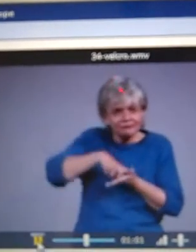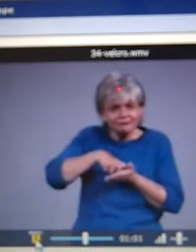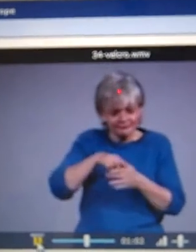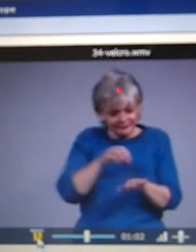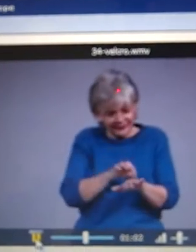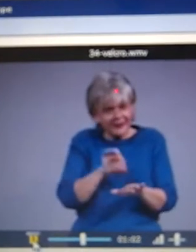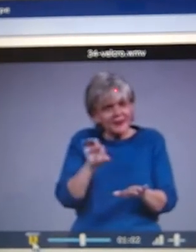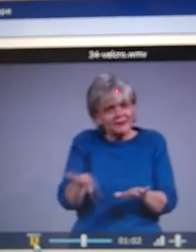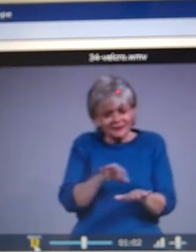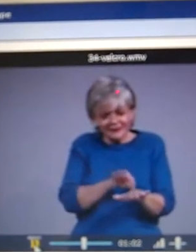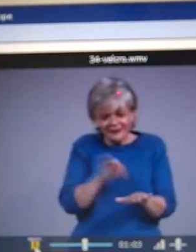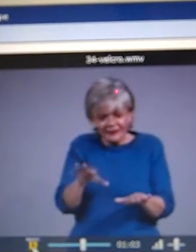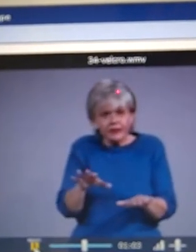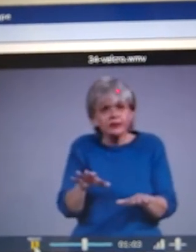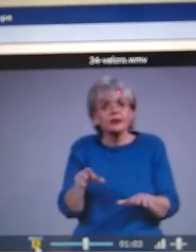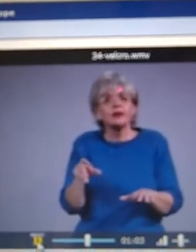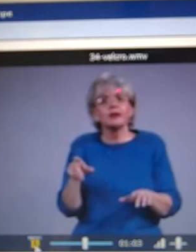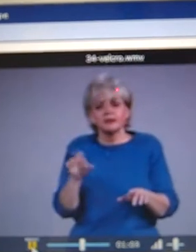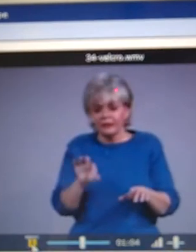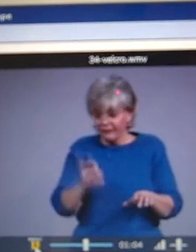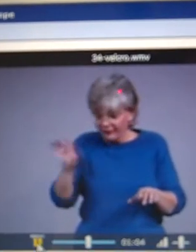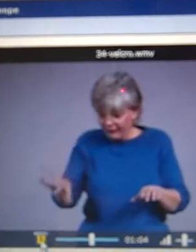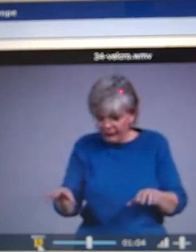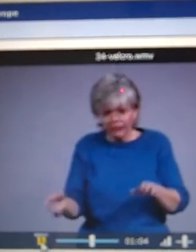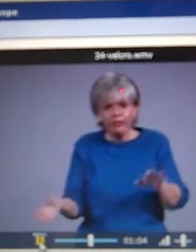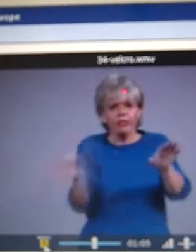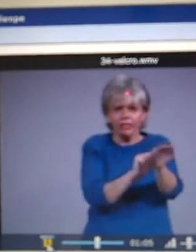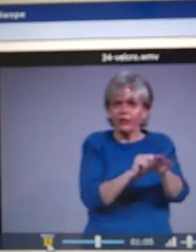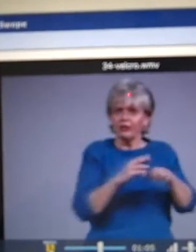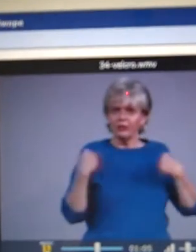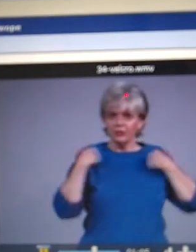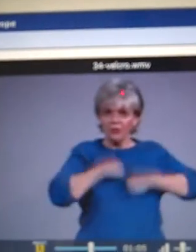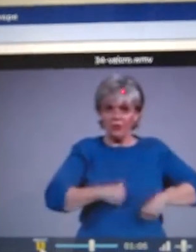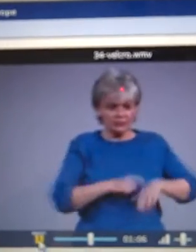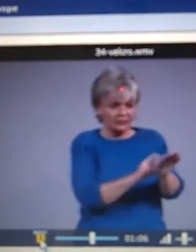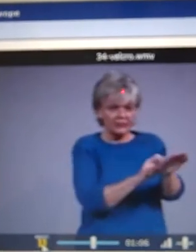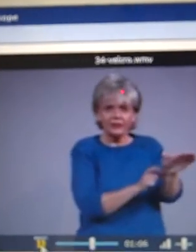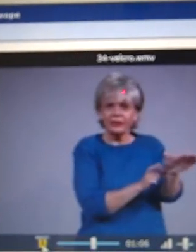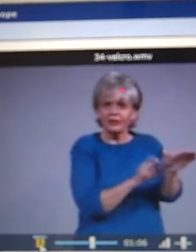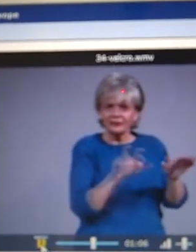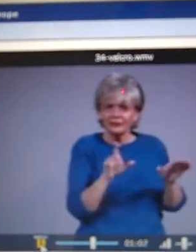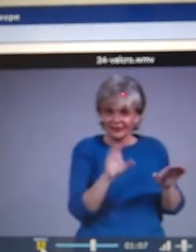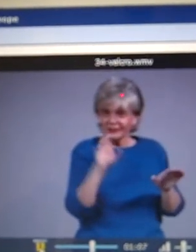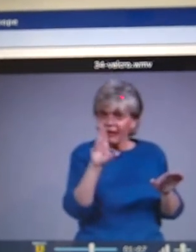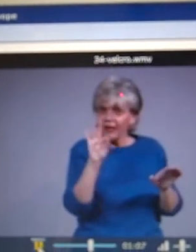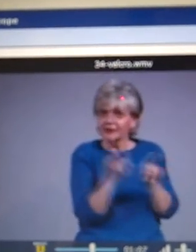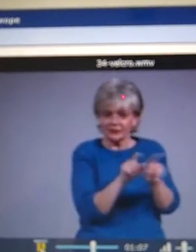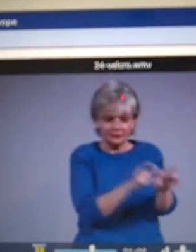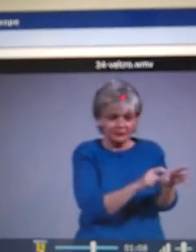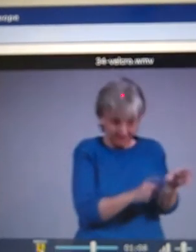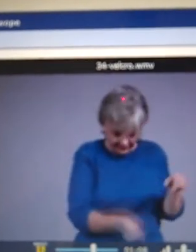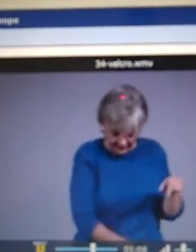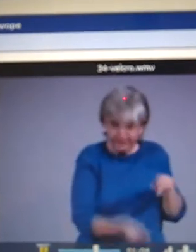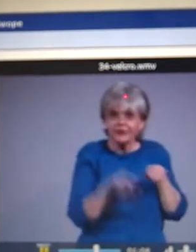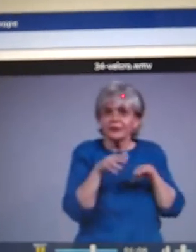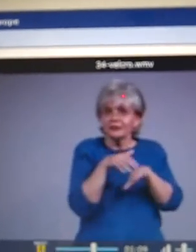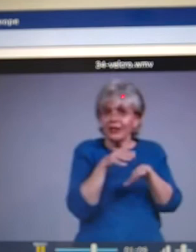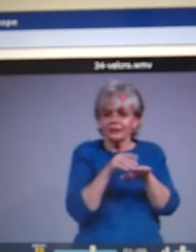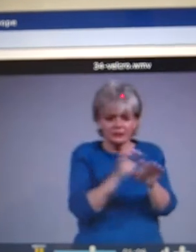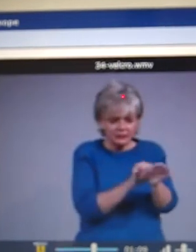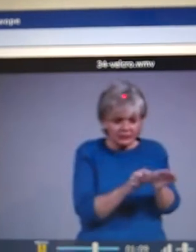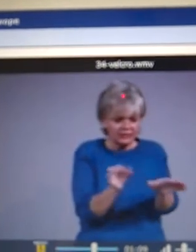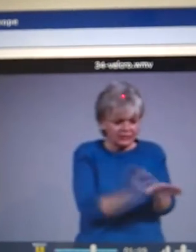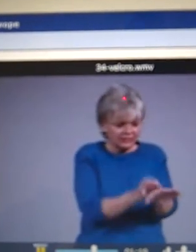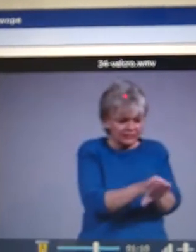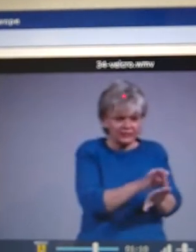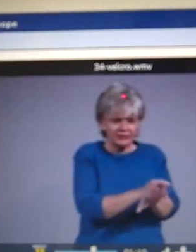I thought that was very interesting. They were just sitting right on there, so he picked them all off, and they went right back onto his coat, and they stuck right on there, right onto